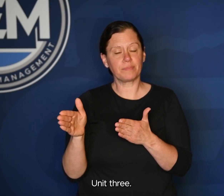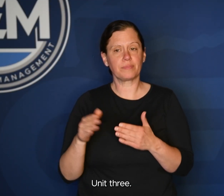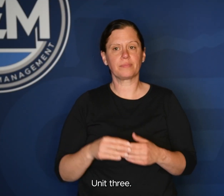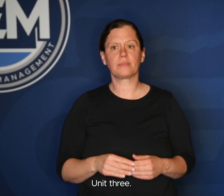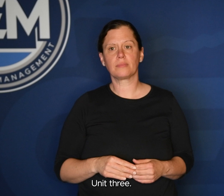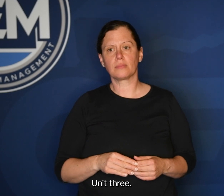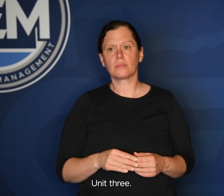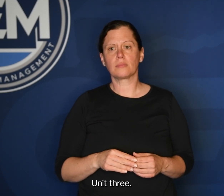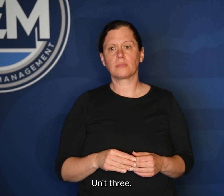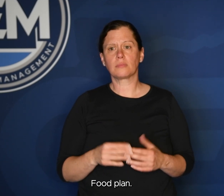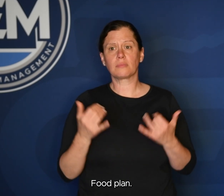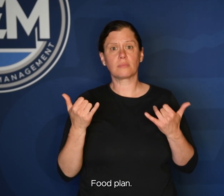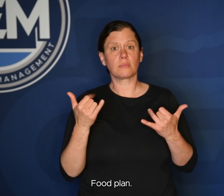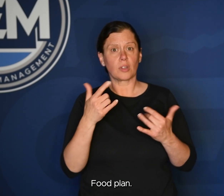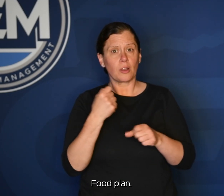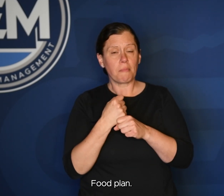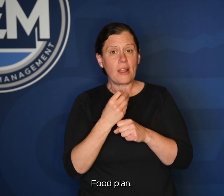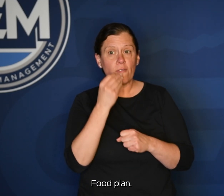Unit 3, Food Plan.